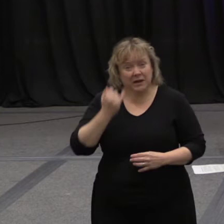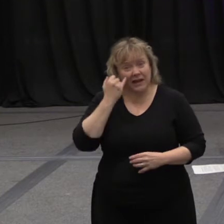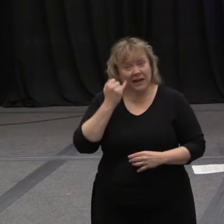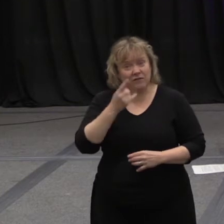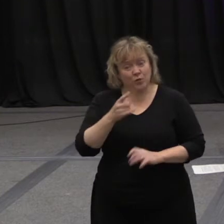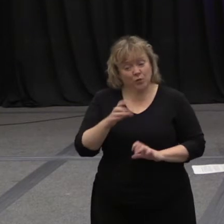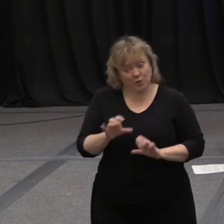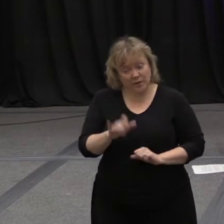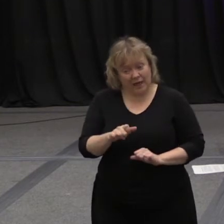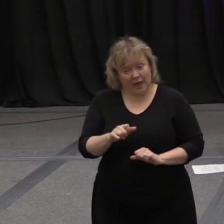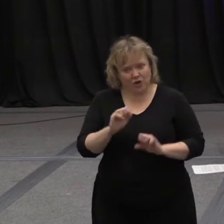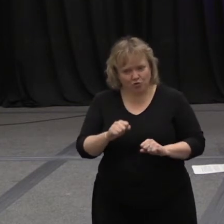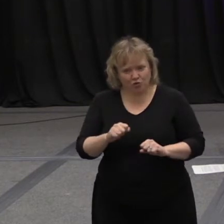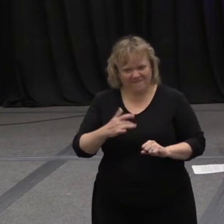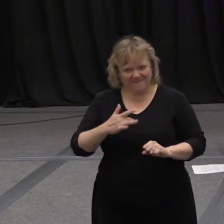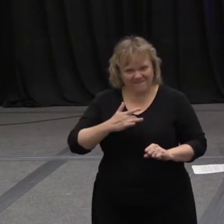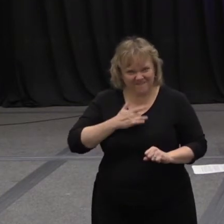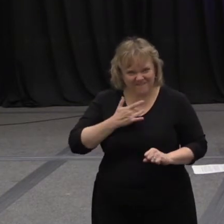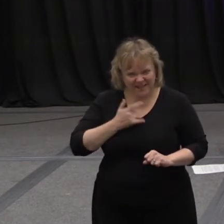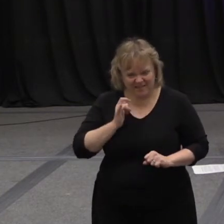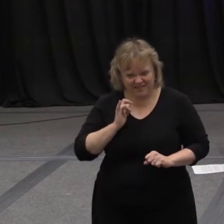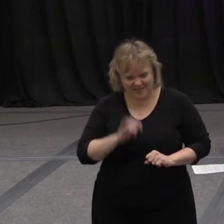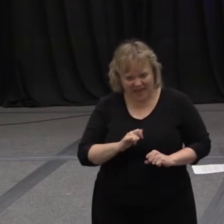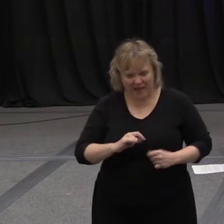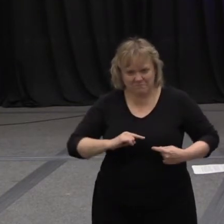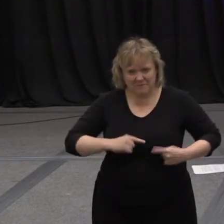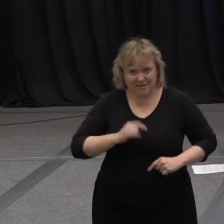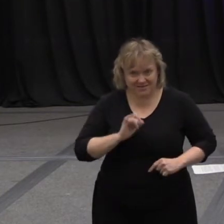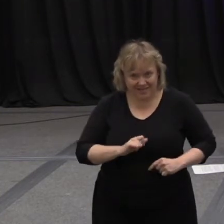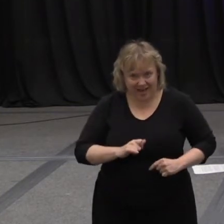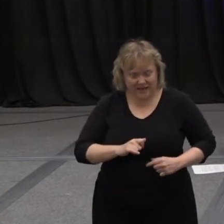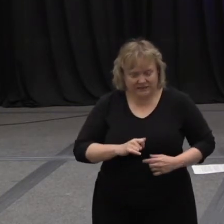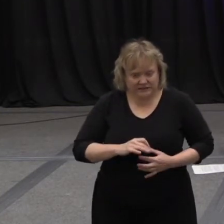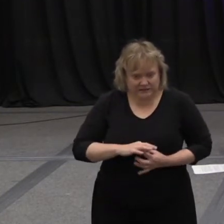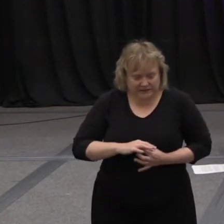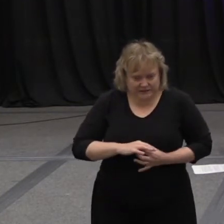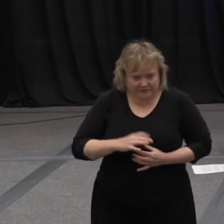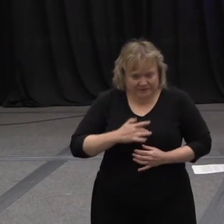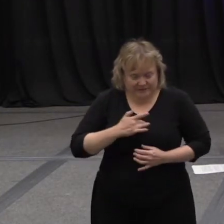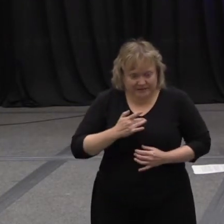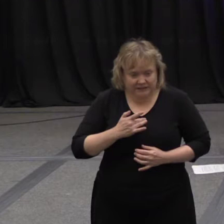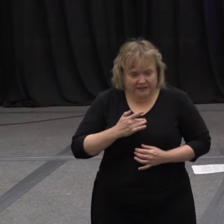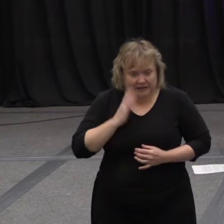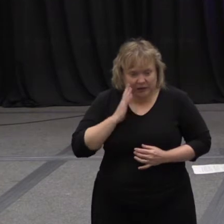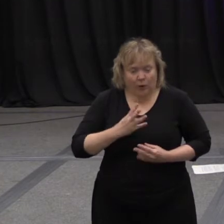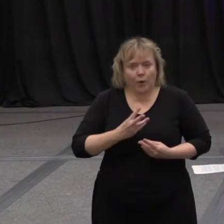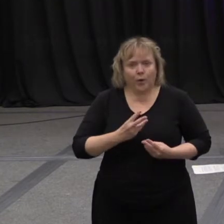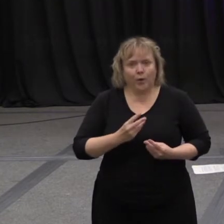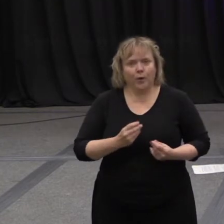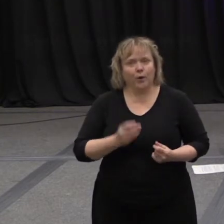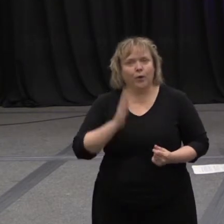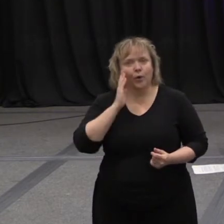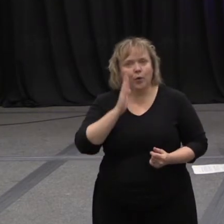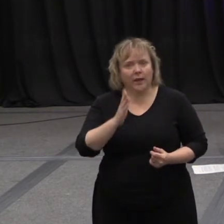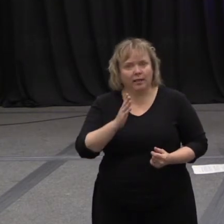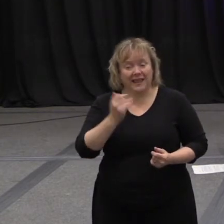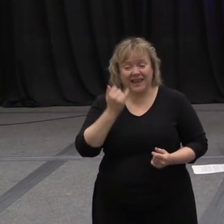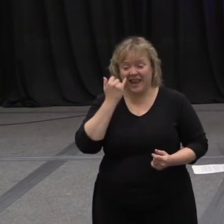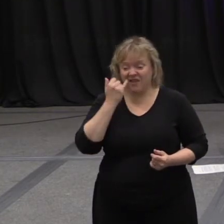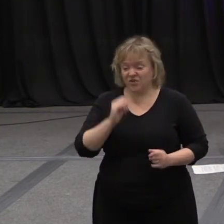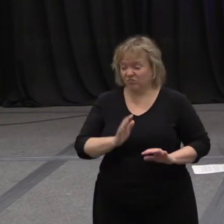feelings, they'll pass. If you don't, you're always stuck. In most people, so if false feelings are a bell curve,